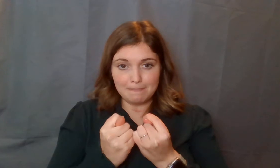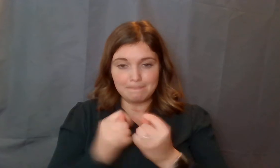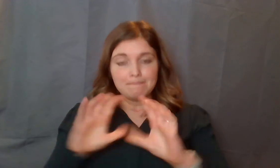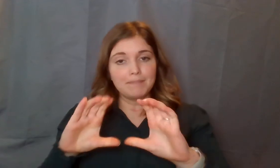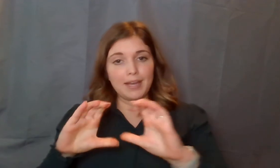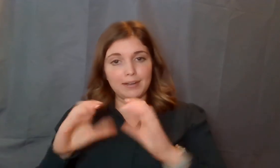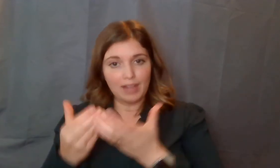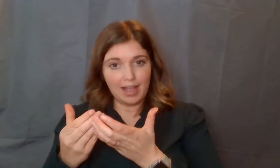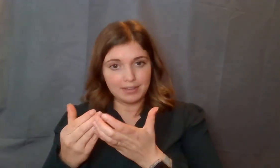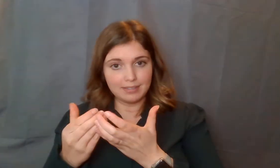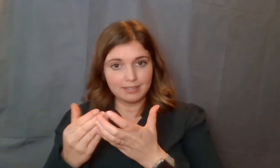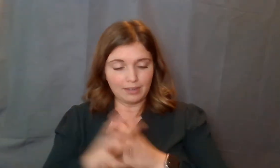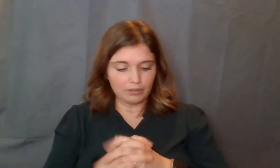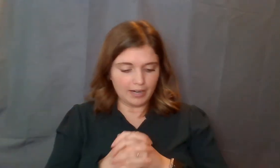team, and class. All right.